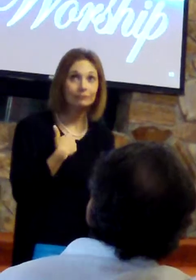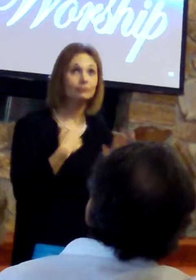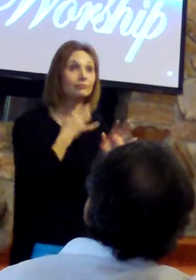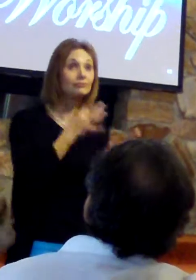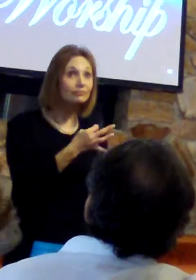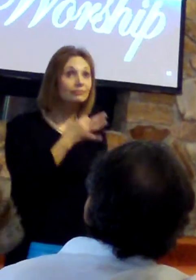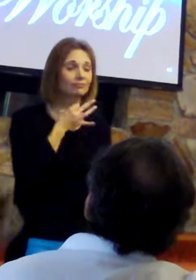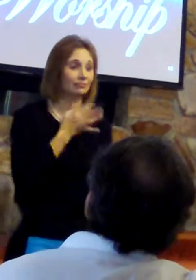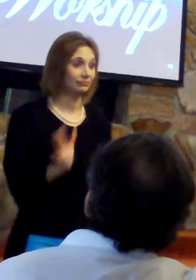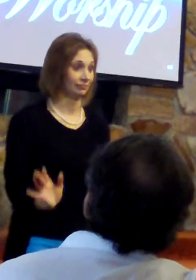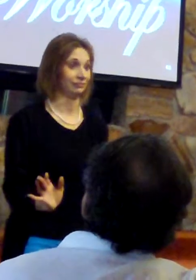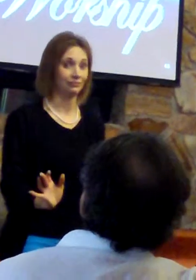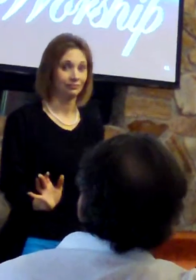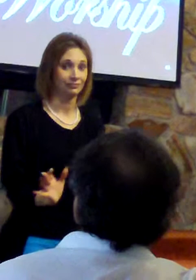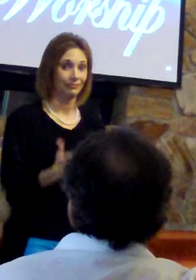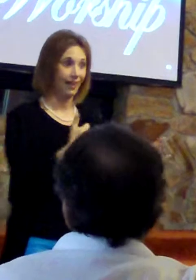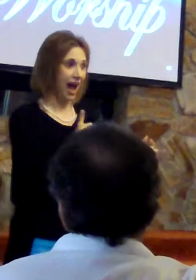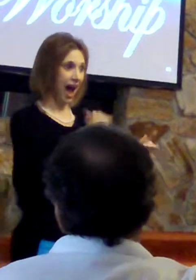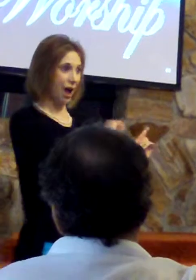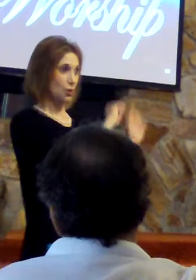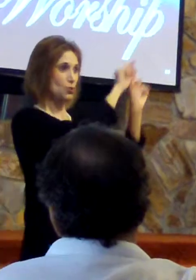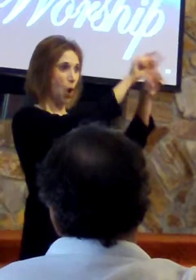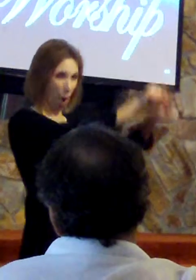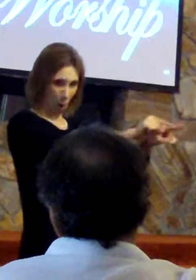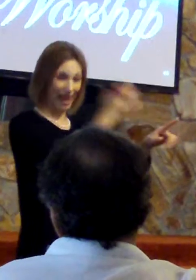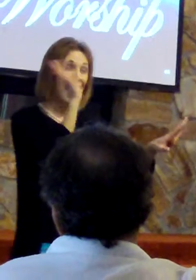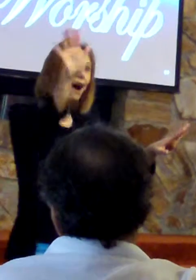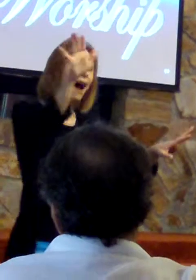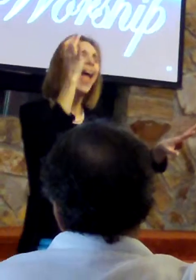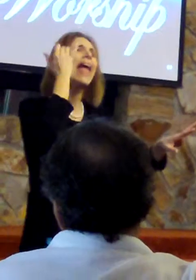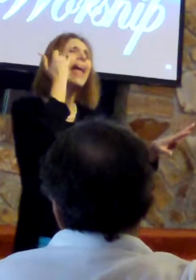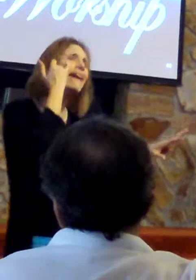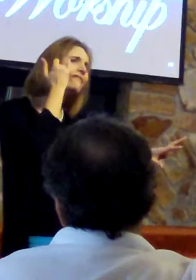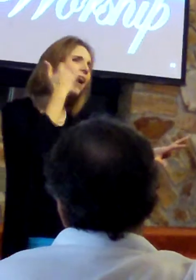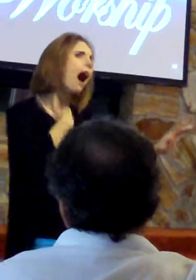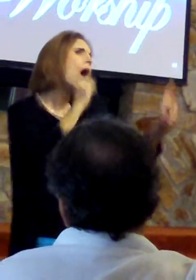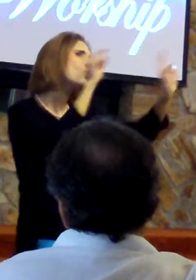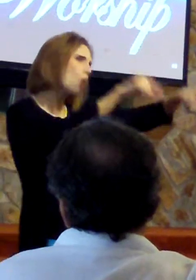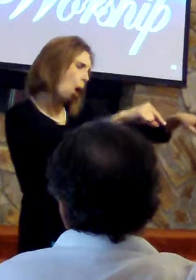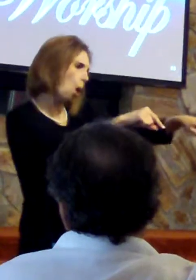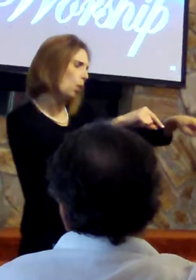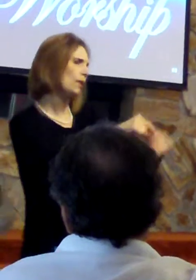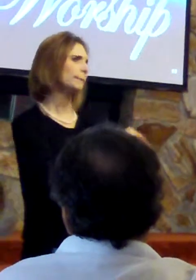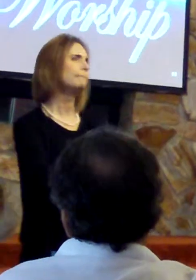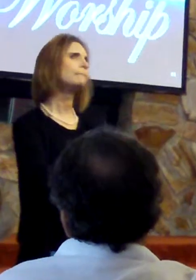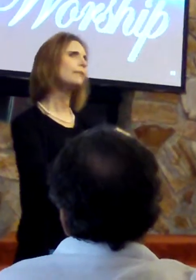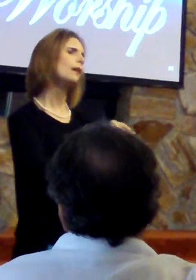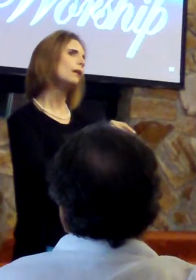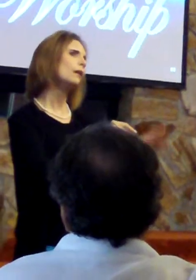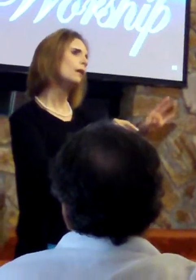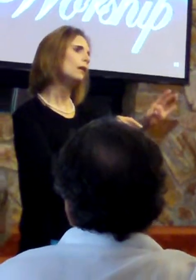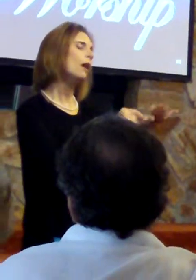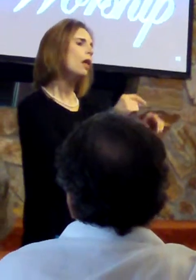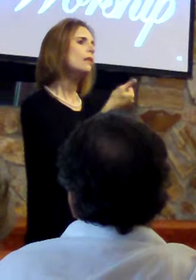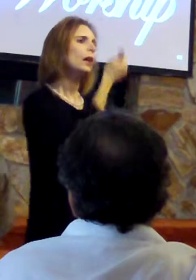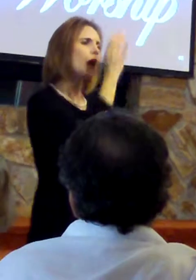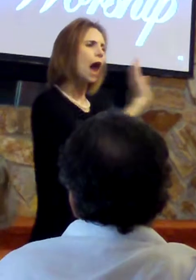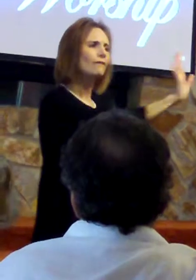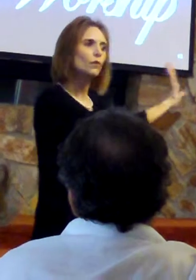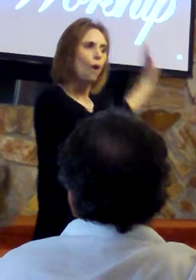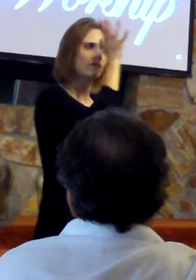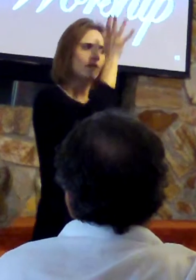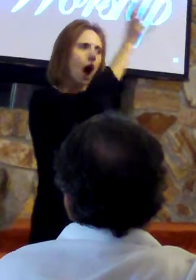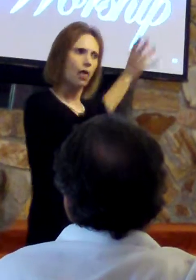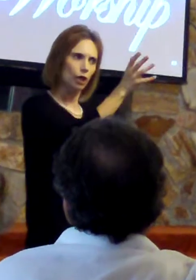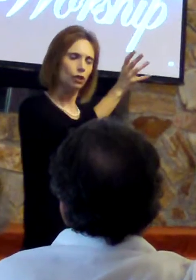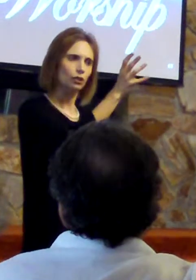when I come to the children of Israel and say to them, the God of your fathers has sent me to you, and